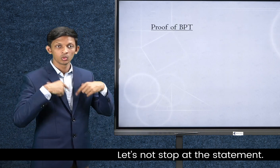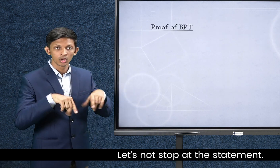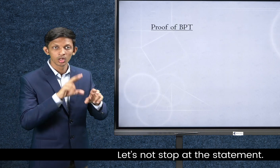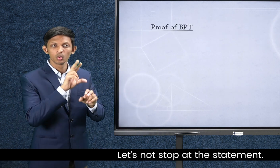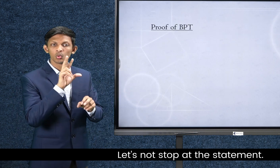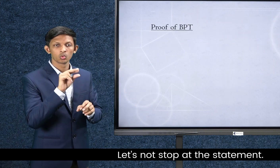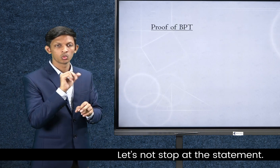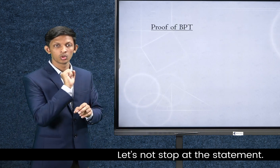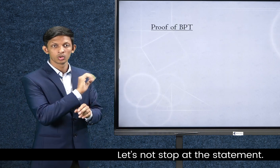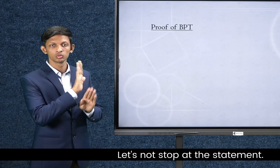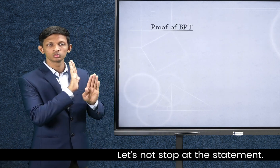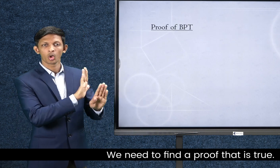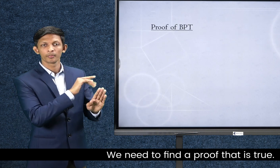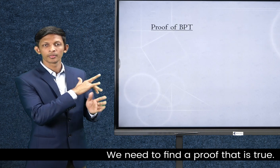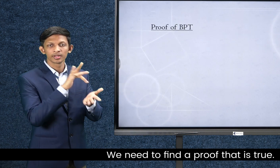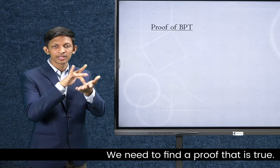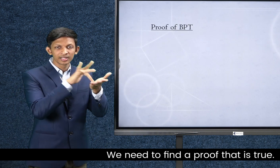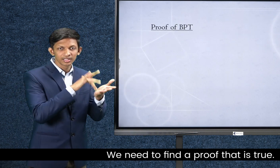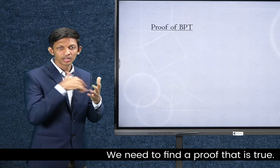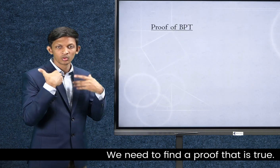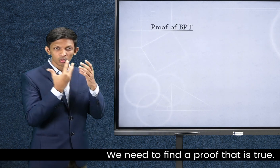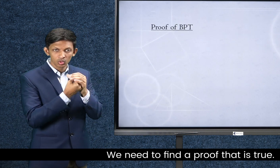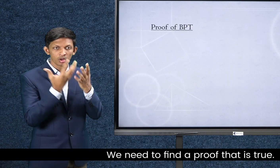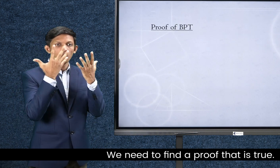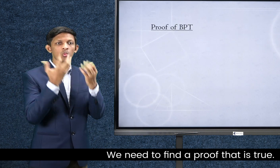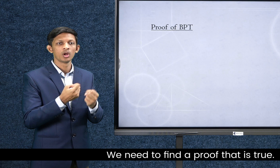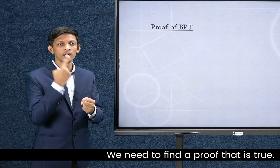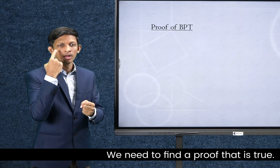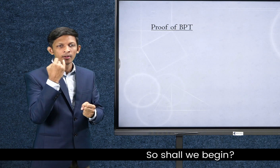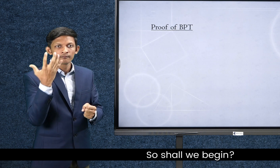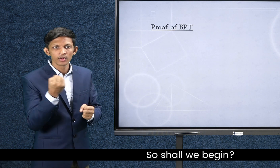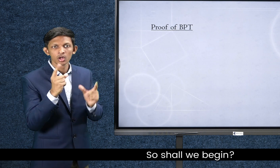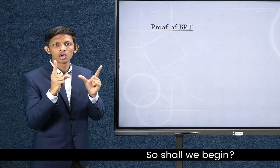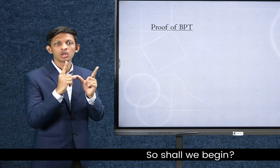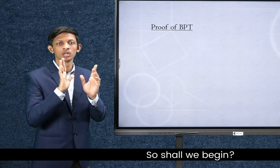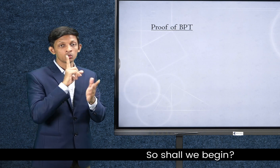Let's not stop at the statement. We need to find a proof that is true. So, shall we begin?